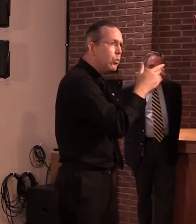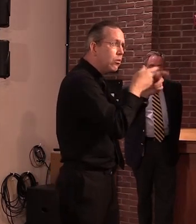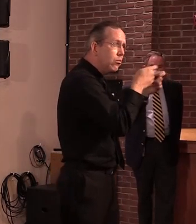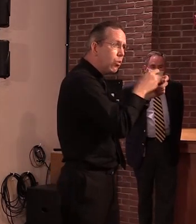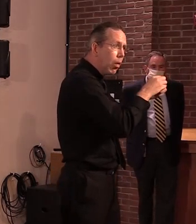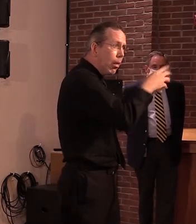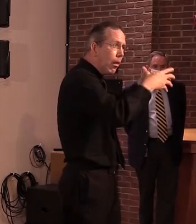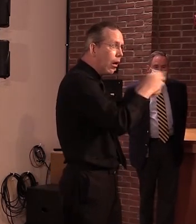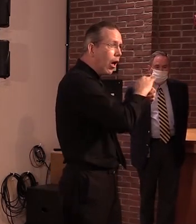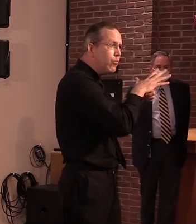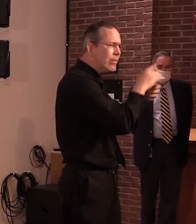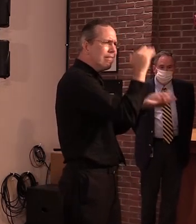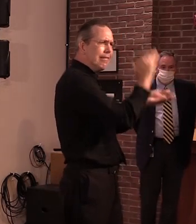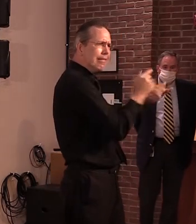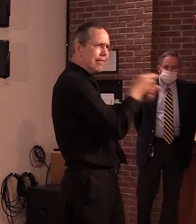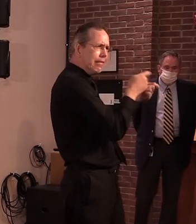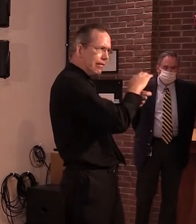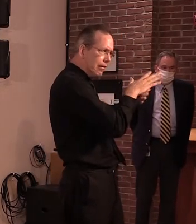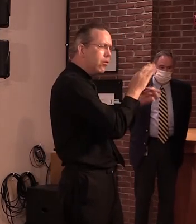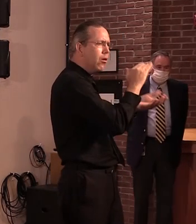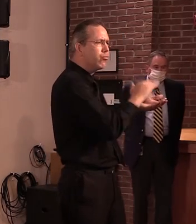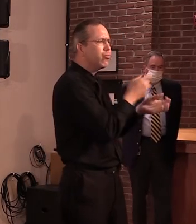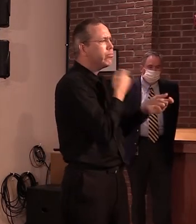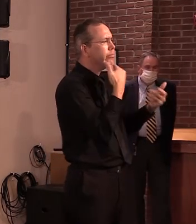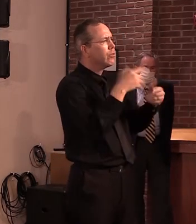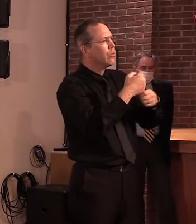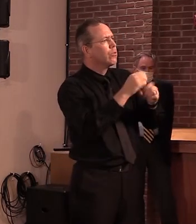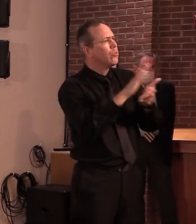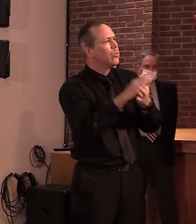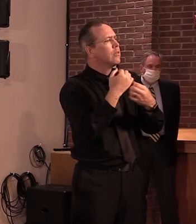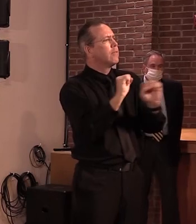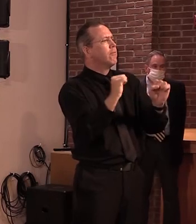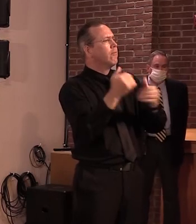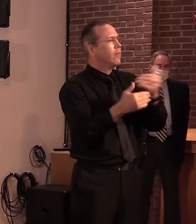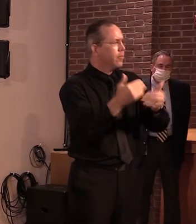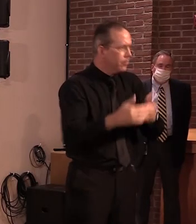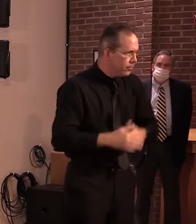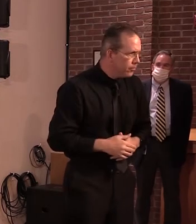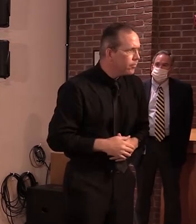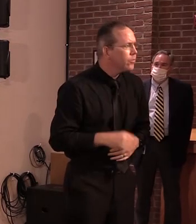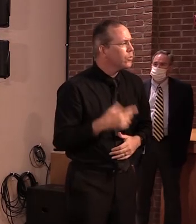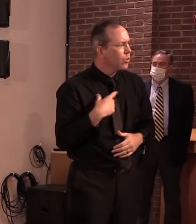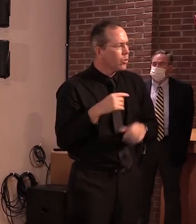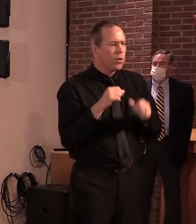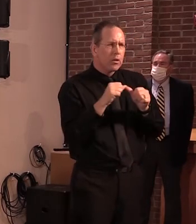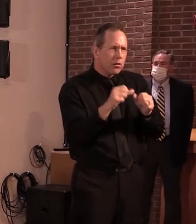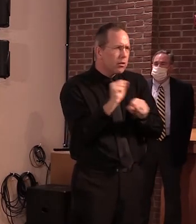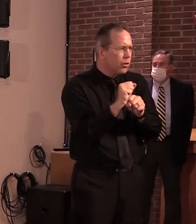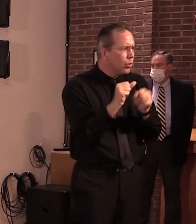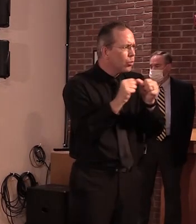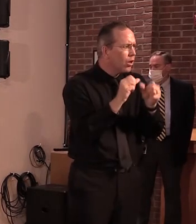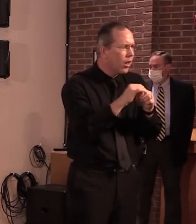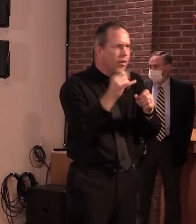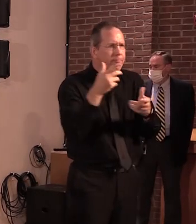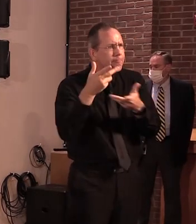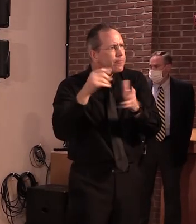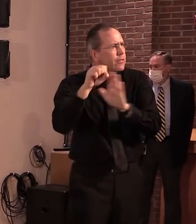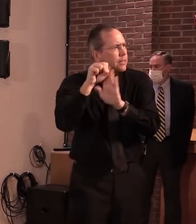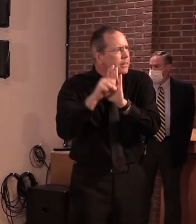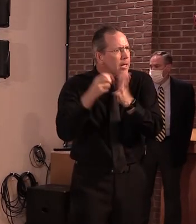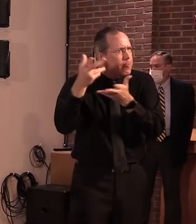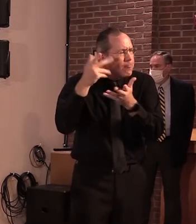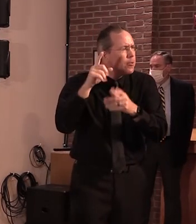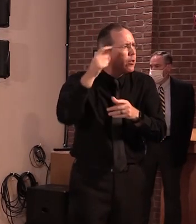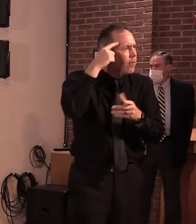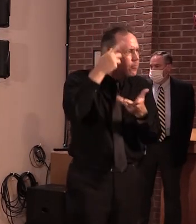we continue to work collaboratively towards school reopenings, I hope that the consistently reassuring Vermont data can help schools in their